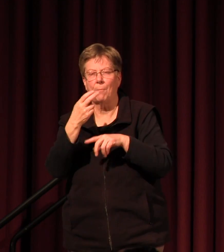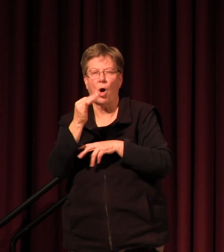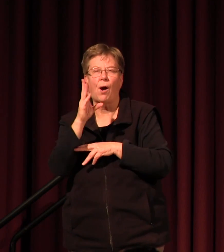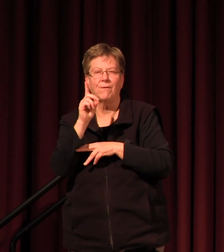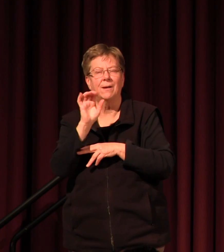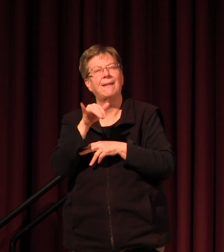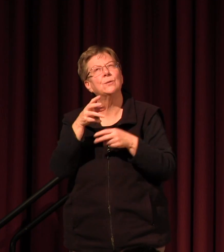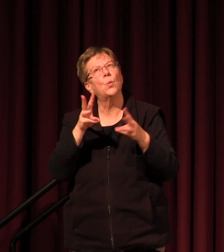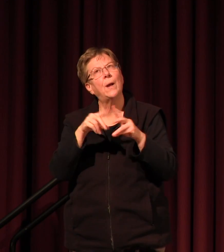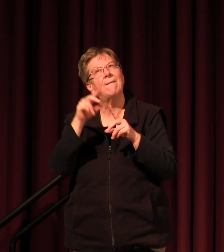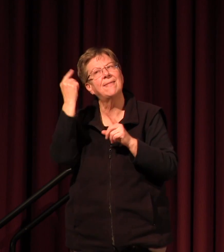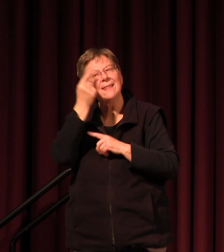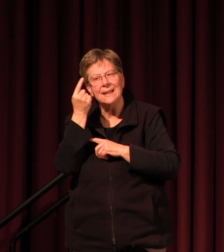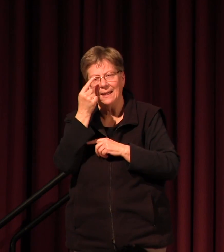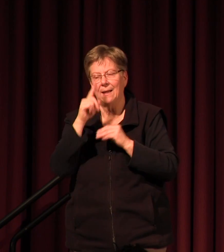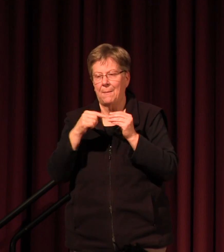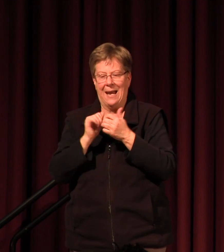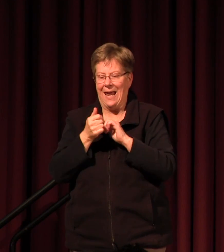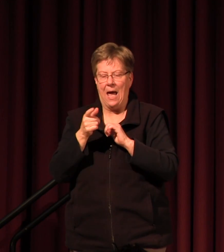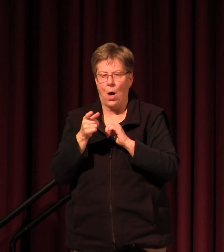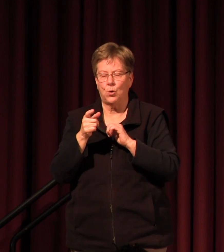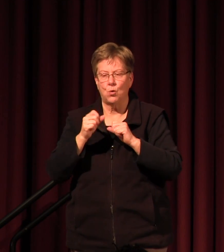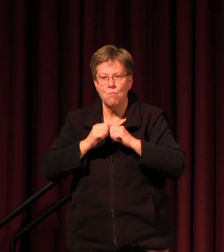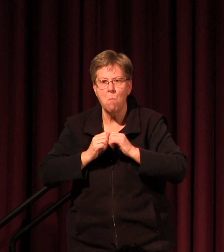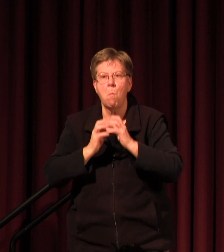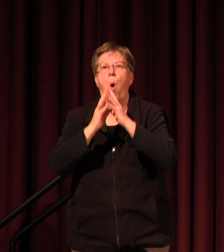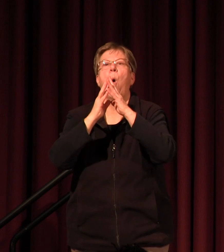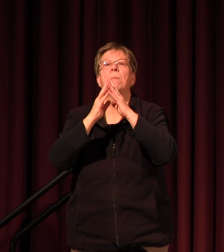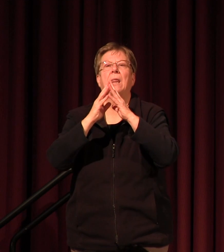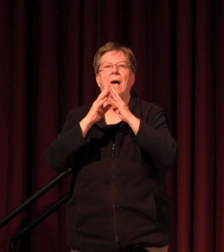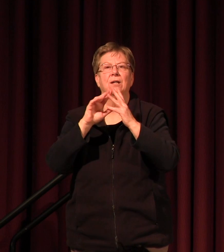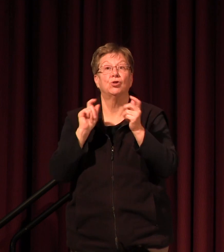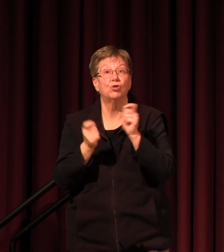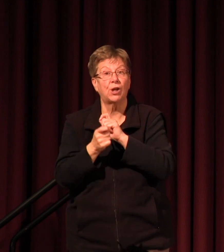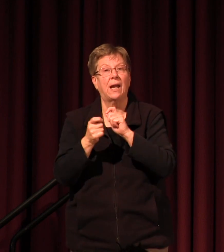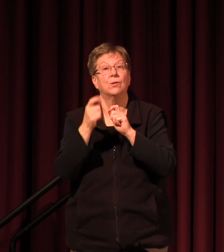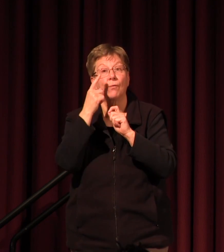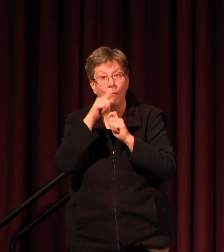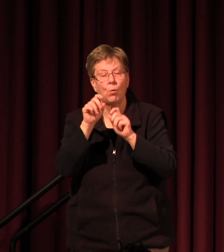It's a way of thinking about how you mobilize change in systems.